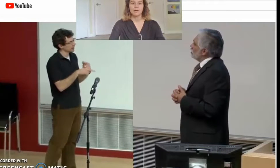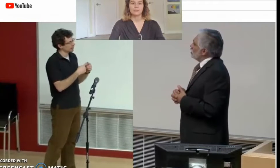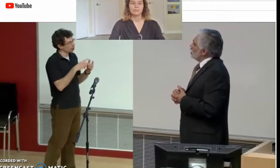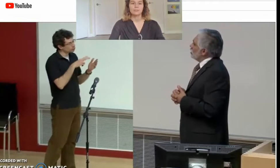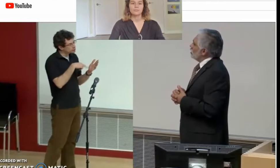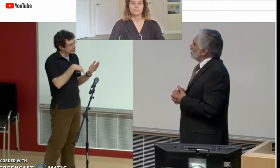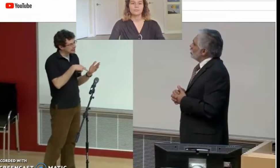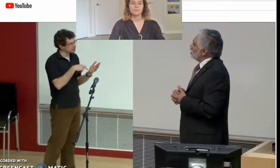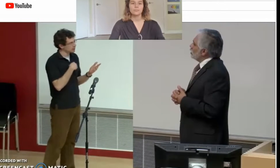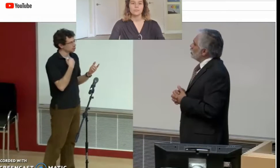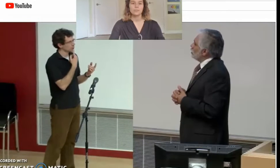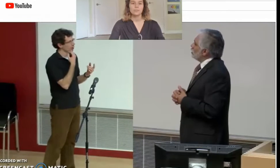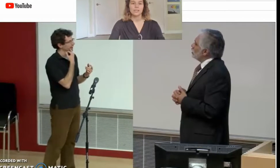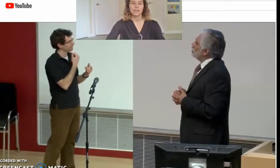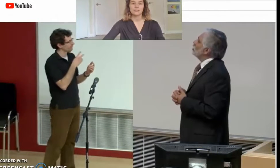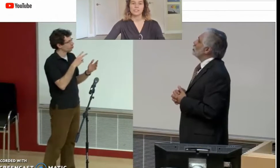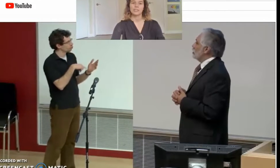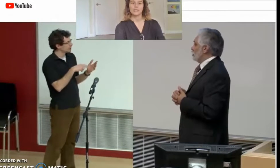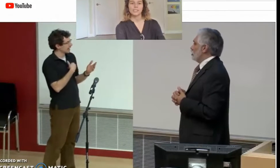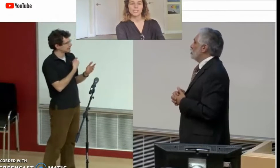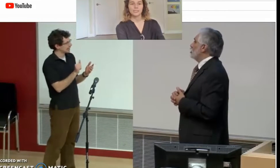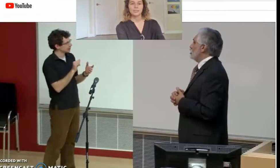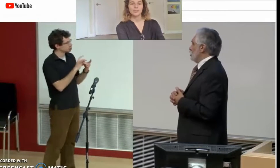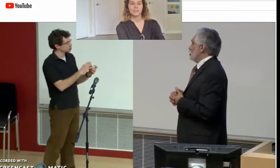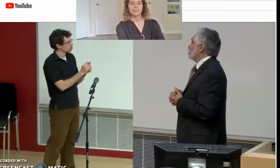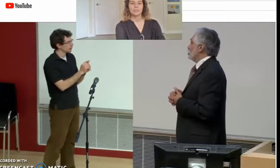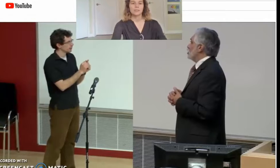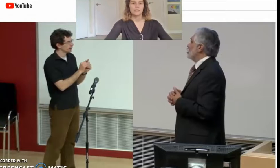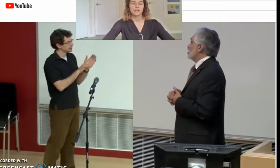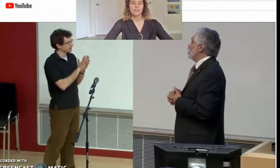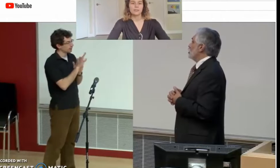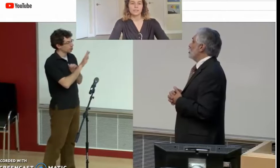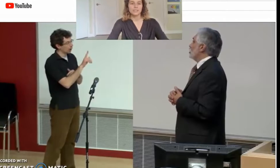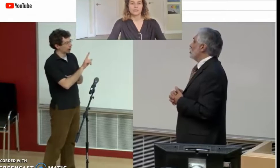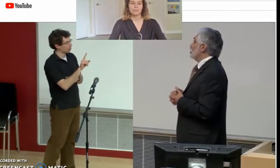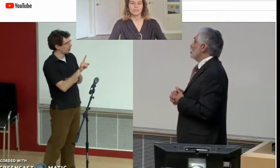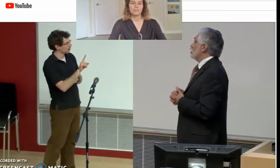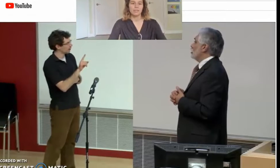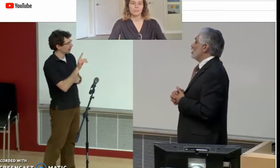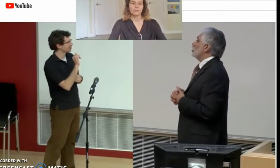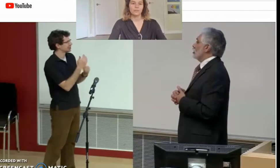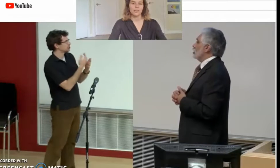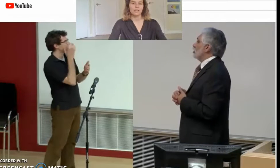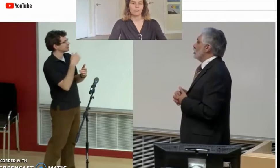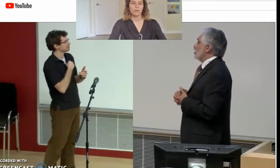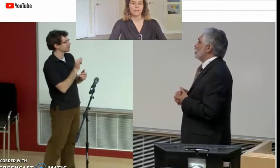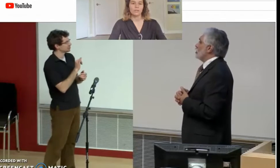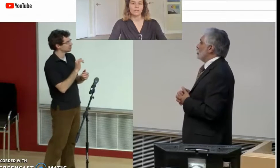about sign language and literacy. Is there any correlation with the development for an L1?